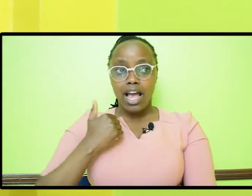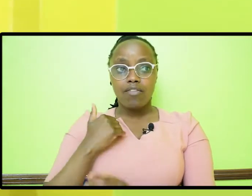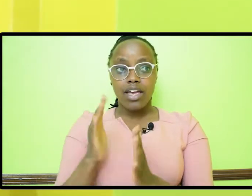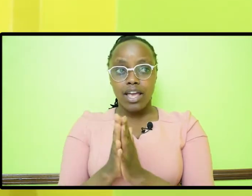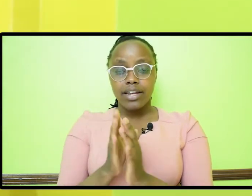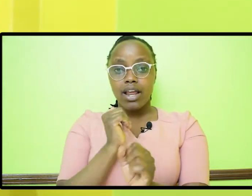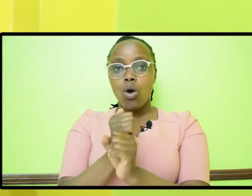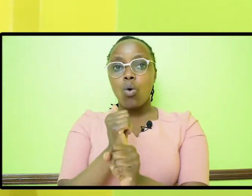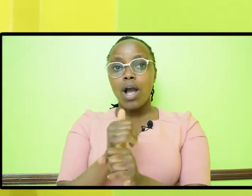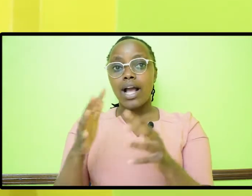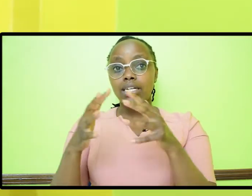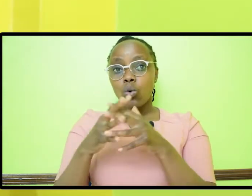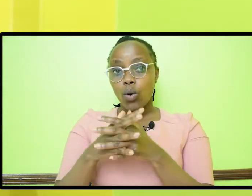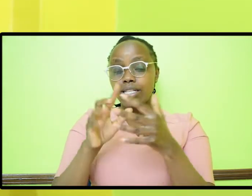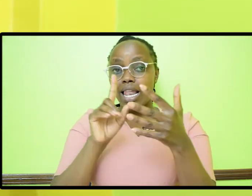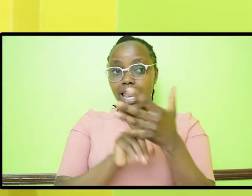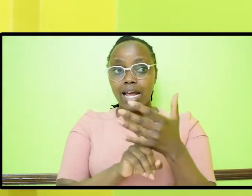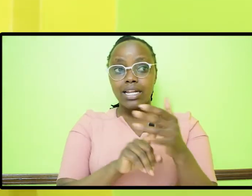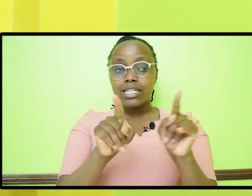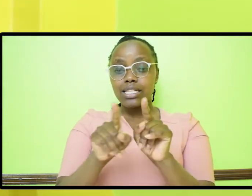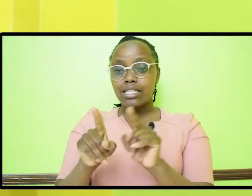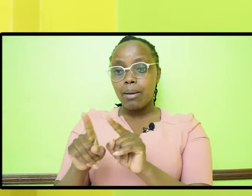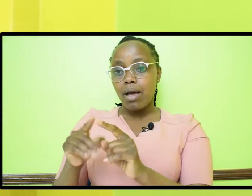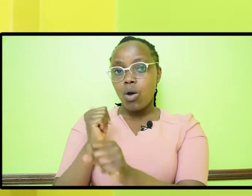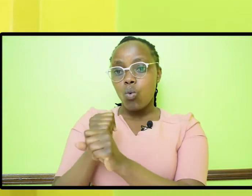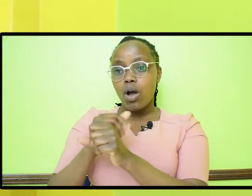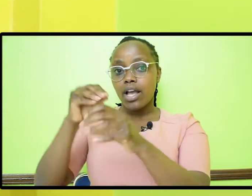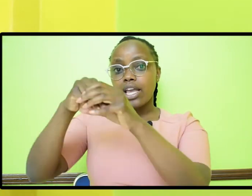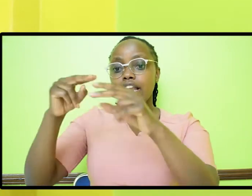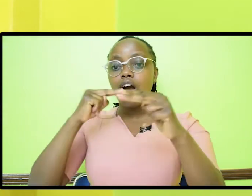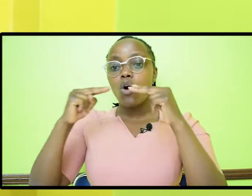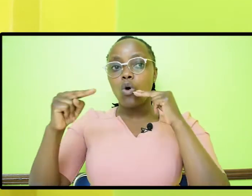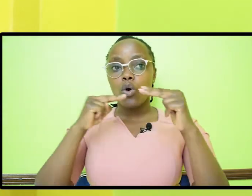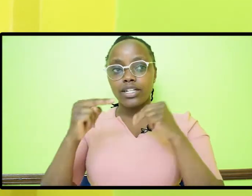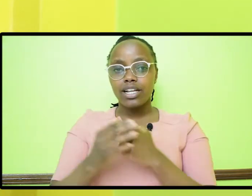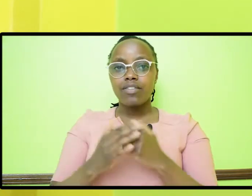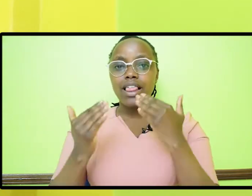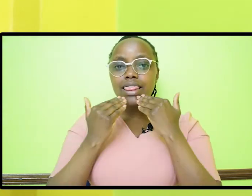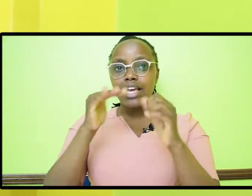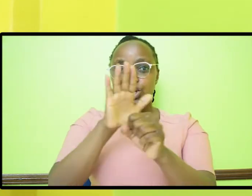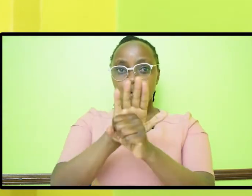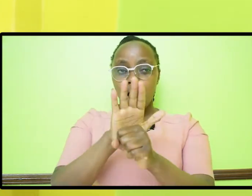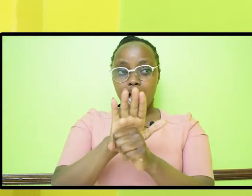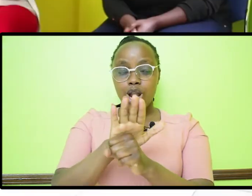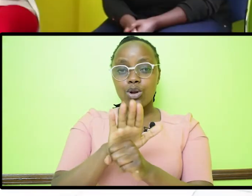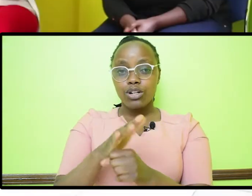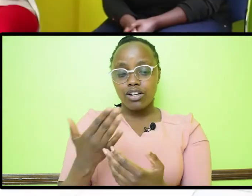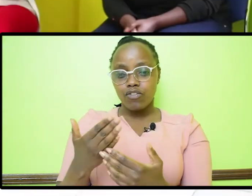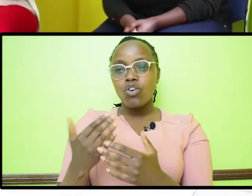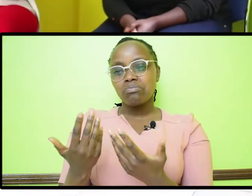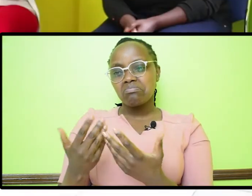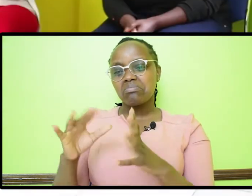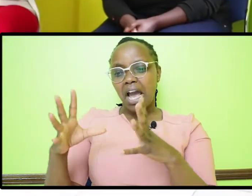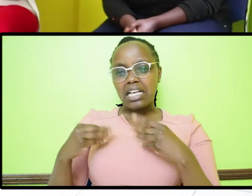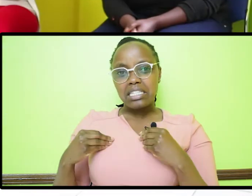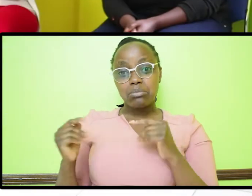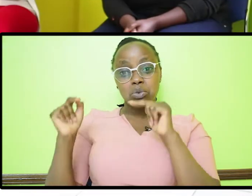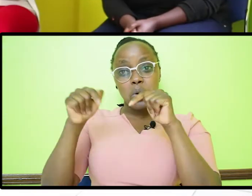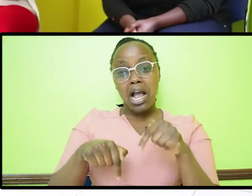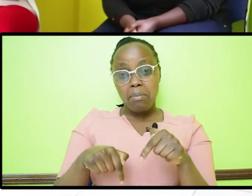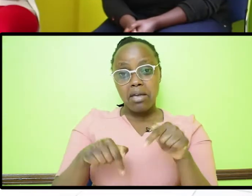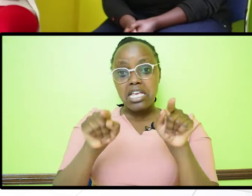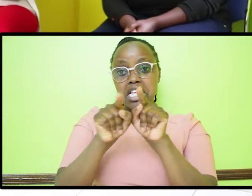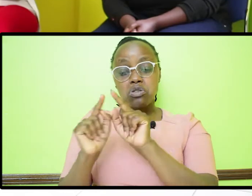daughter and I work at Westlands. I'm in the hospitality industry. Wow, thank you very much for honoring